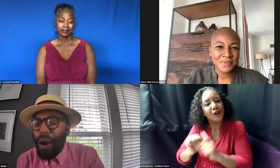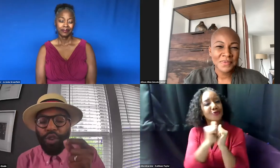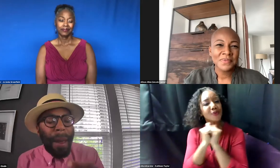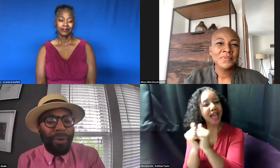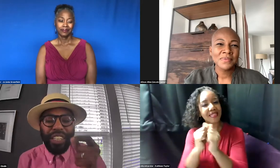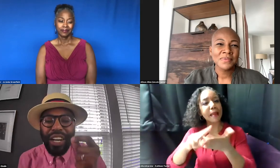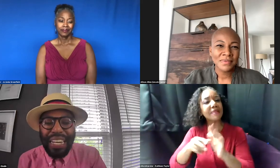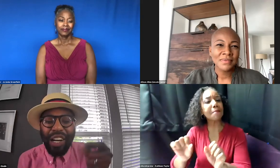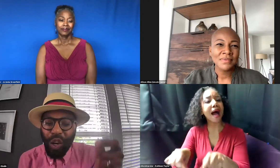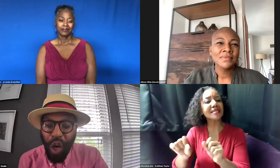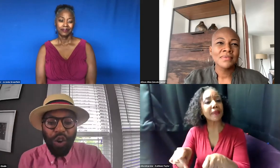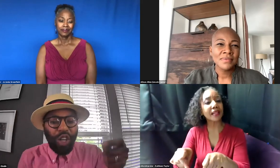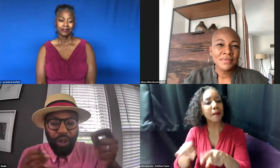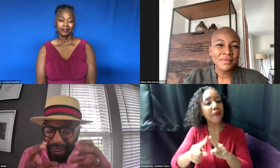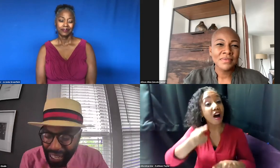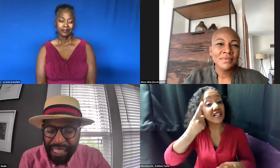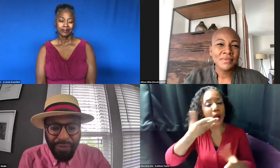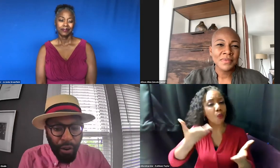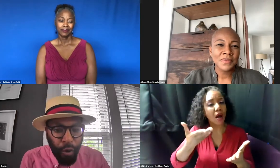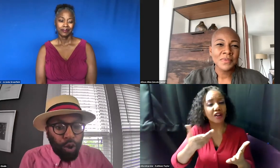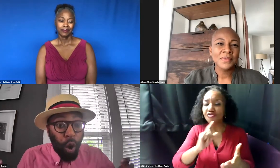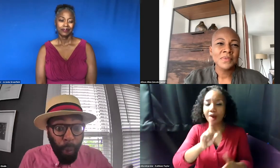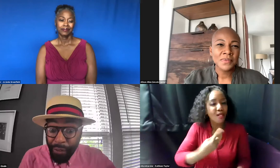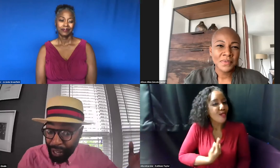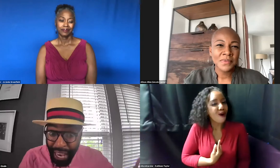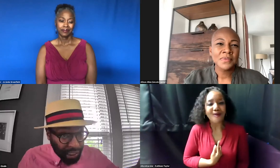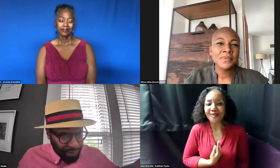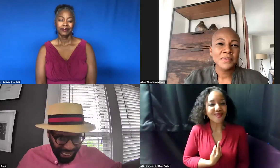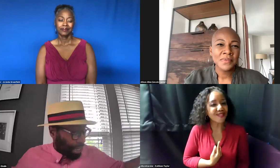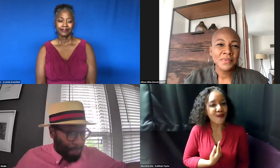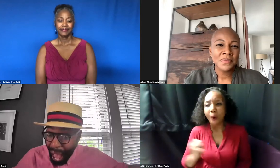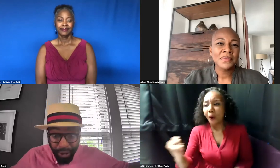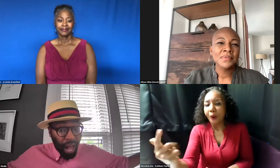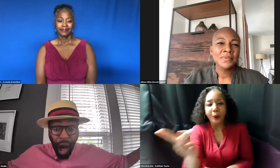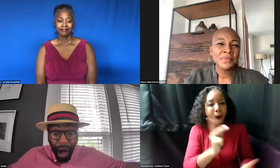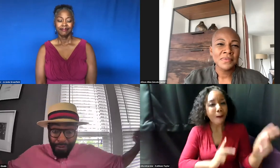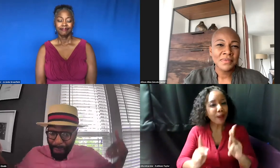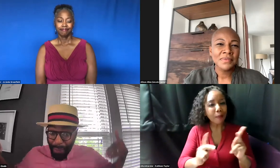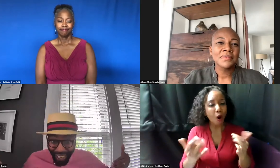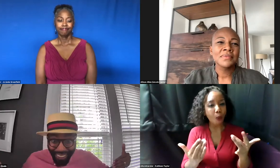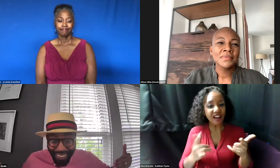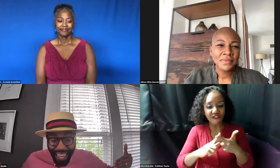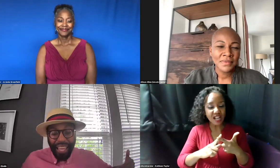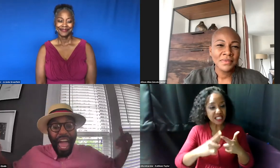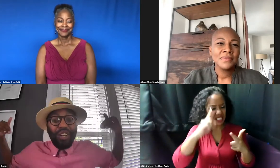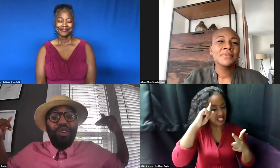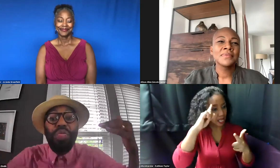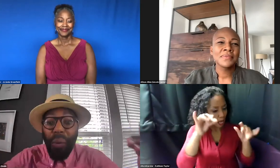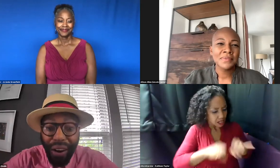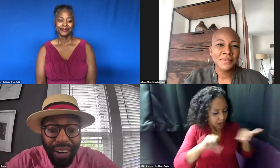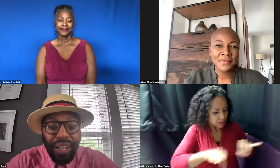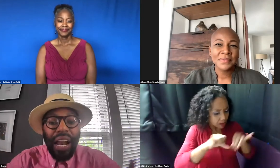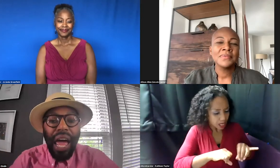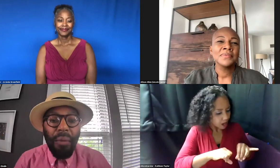So always remember that you're not alone, because you have a collective of folks who are waiting for each of us to step out of the building mm-hmm. and do